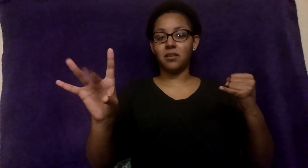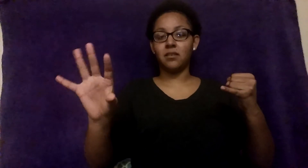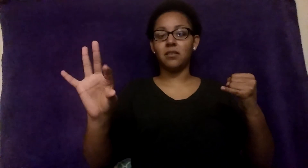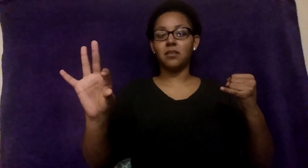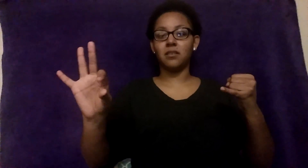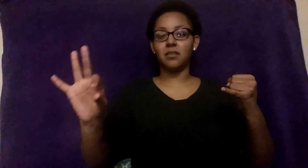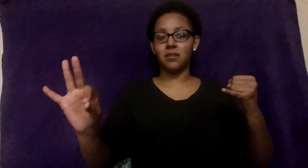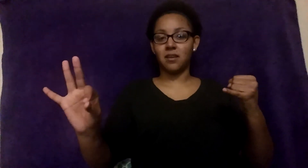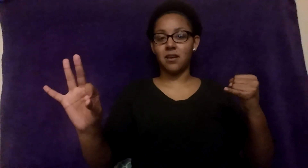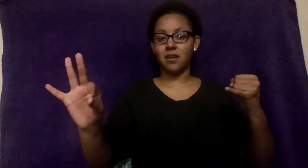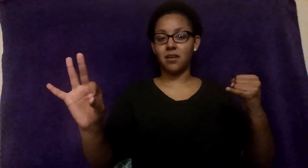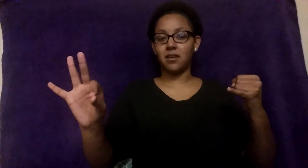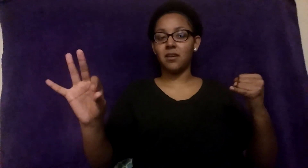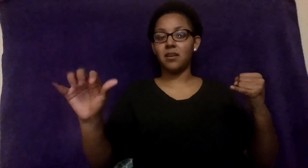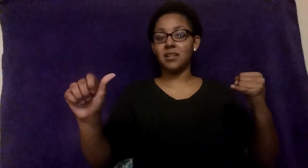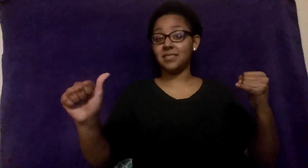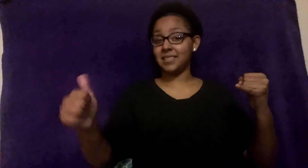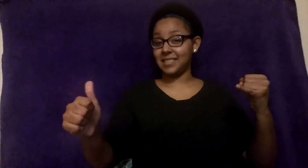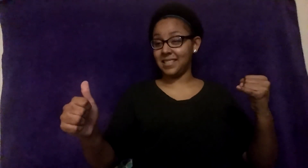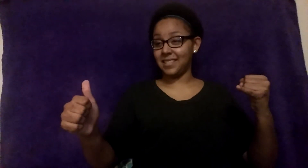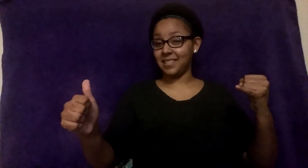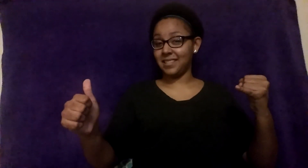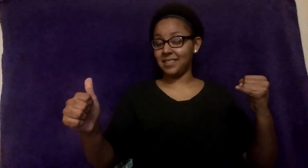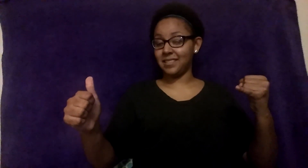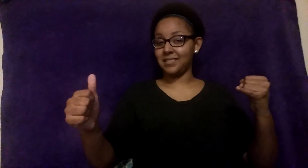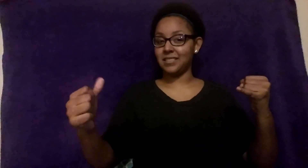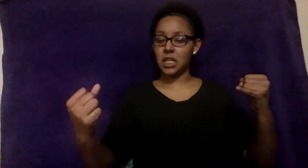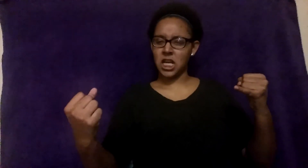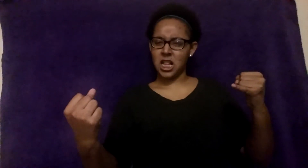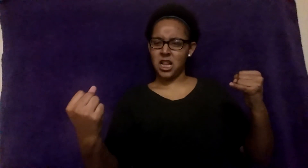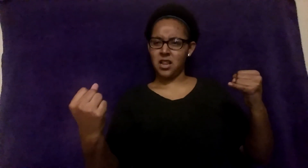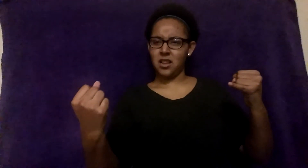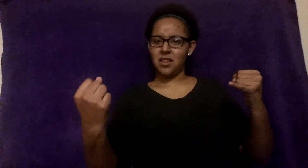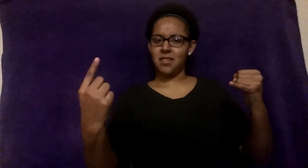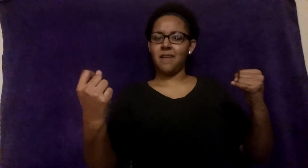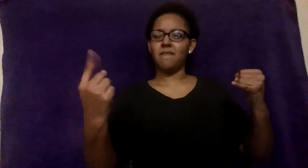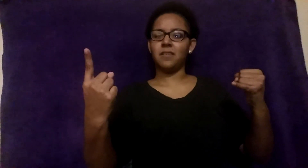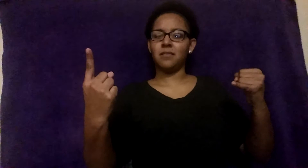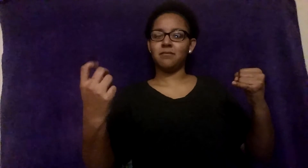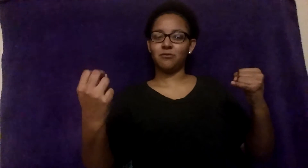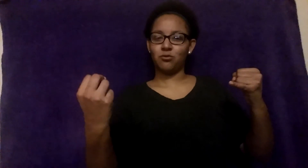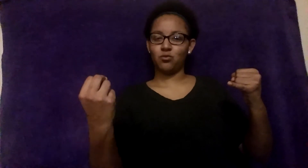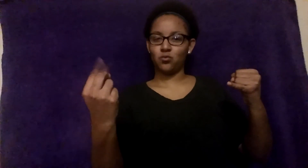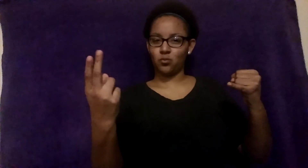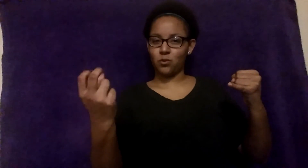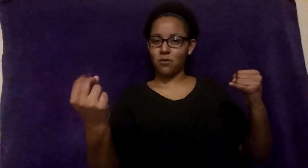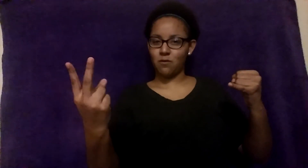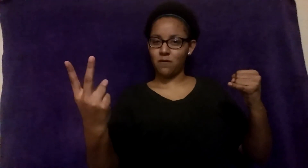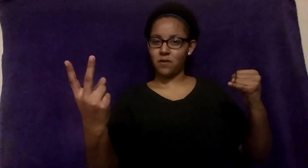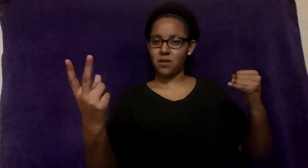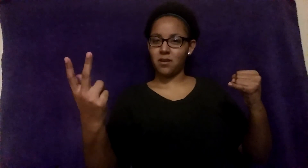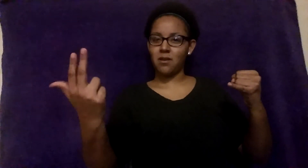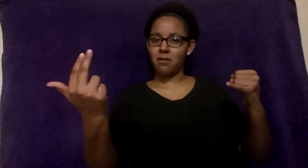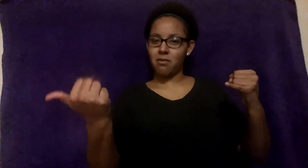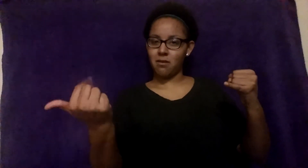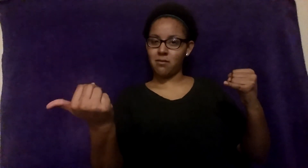8, 9, 10, 11, 12,